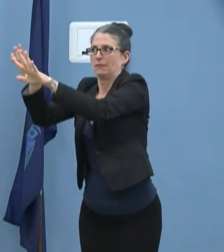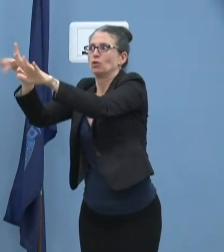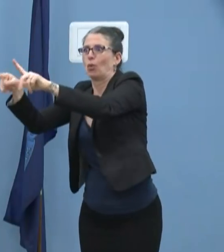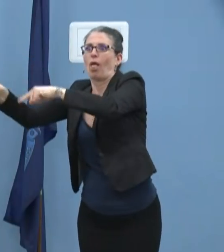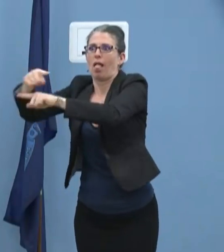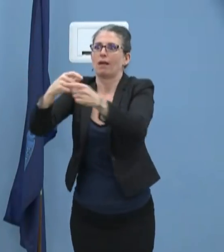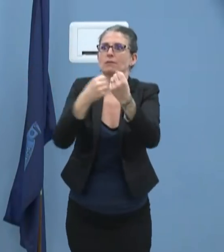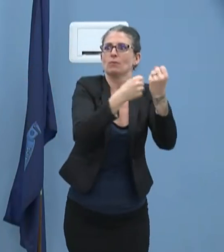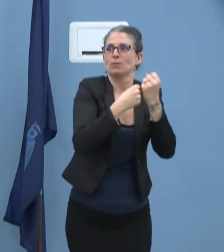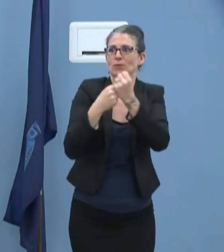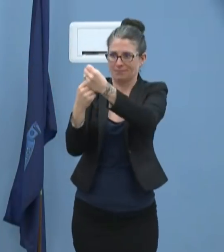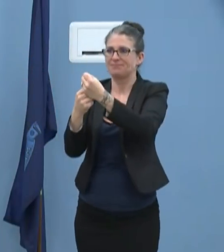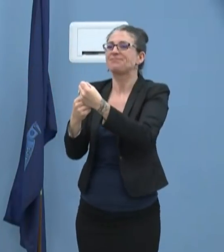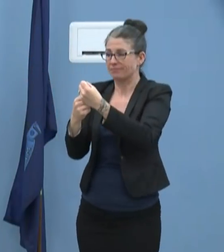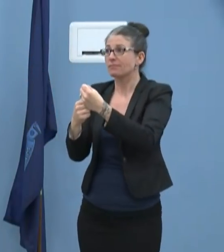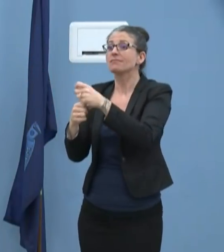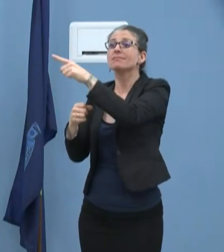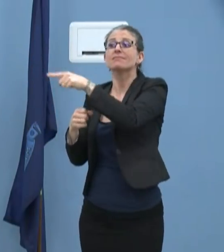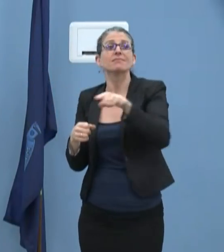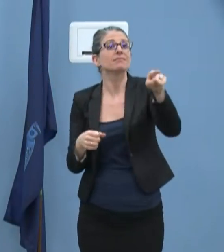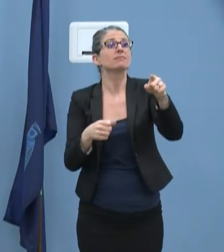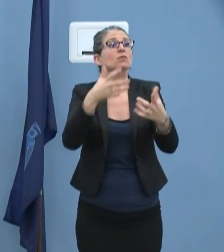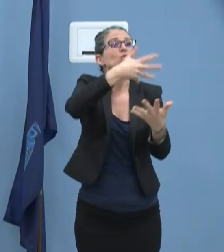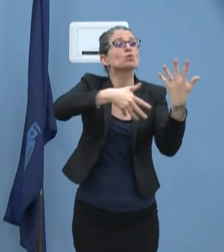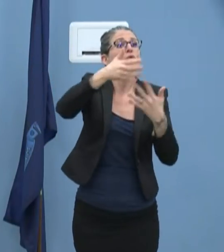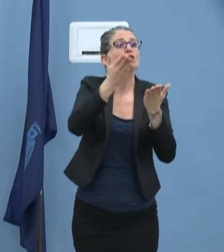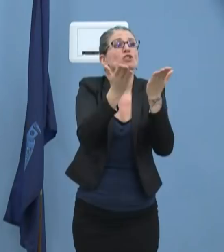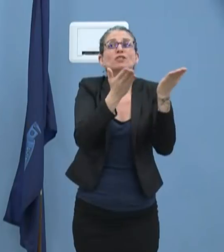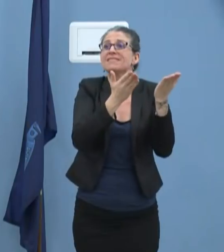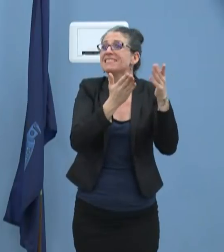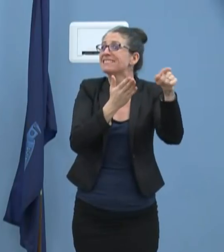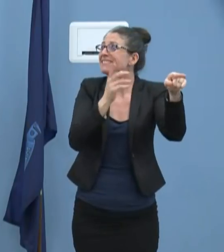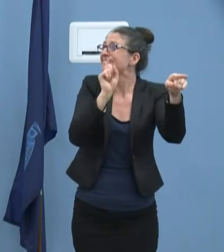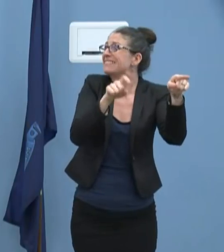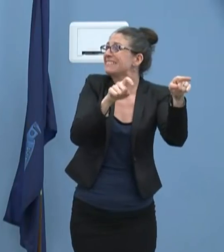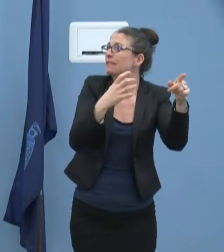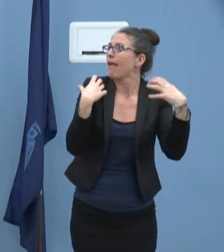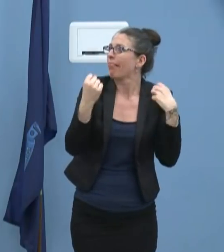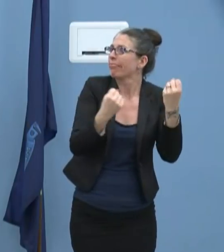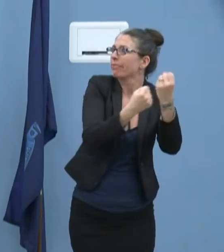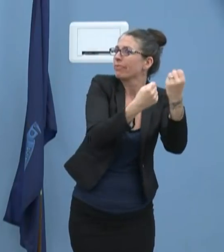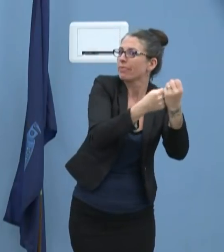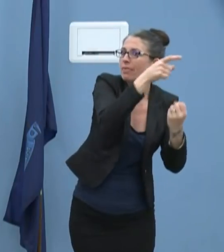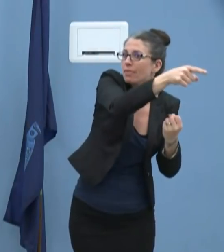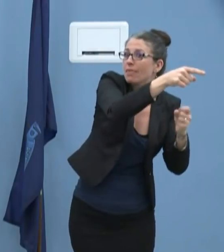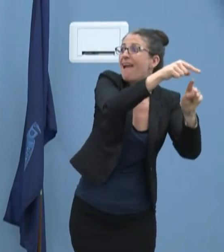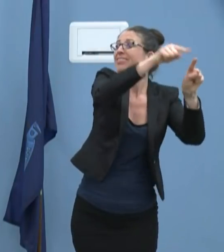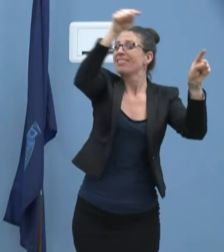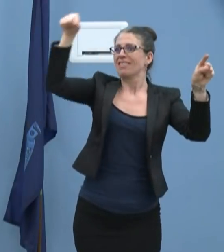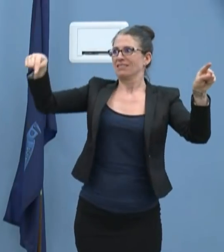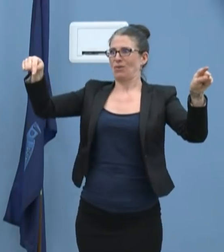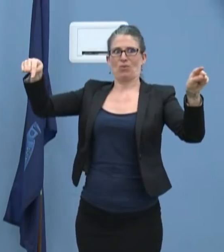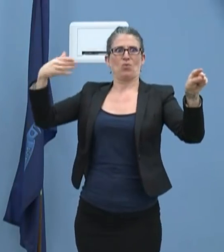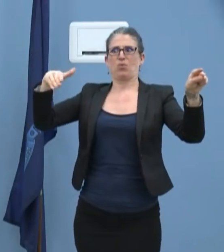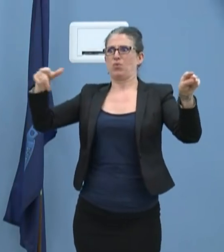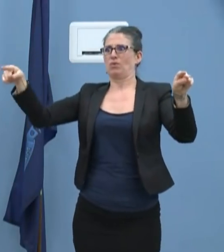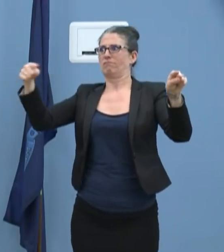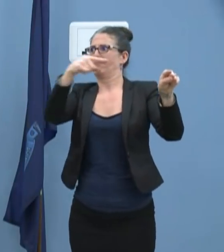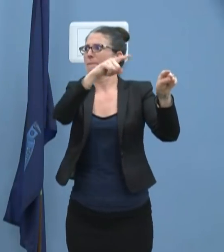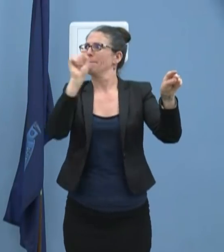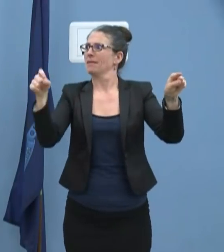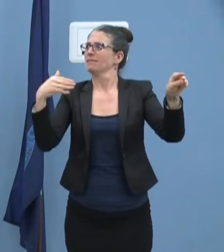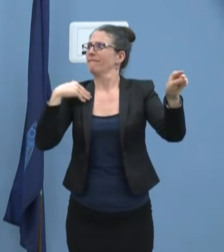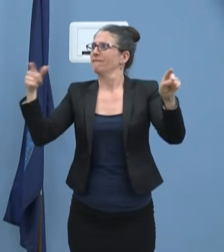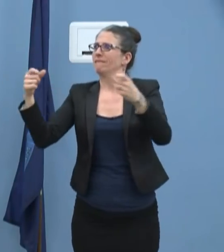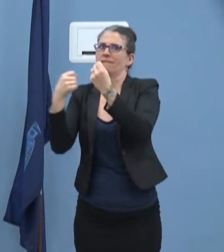services and health care, our public health nurses are on the front line. The second area that we would like to use